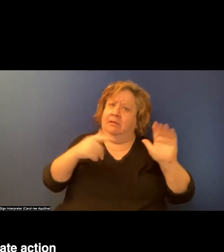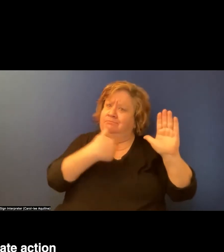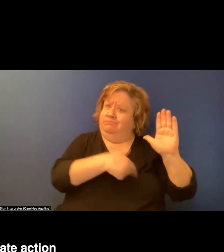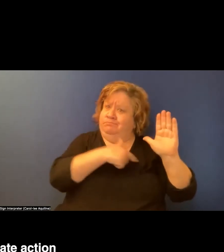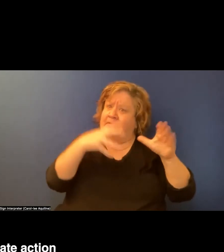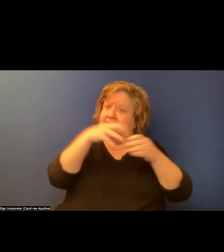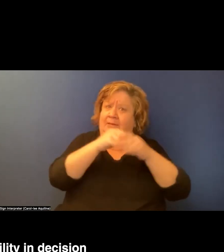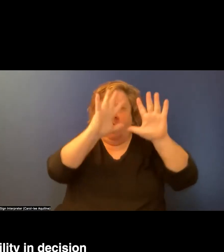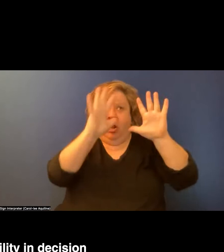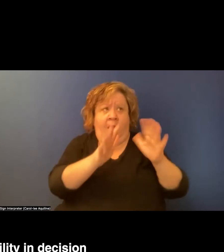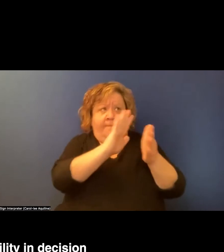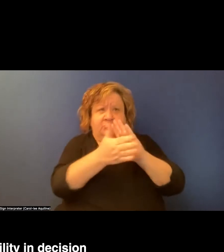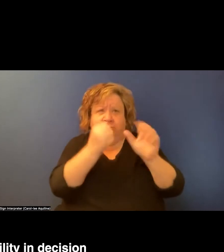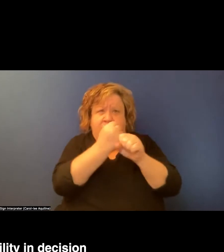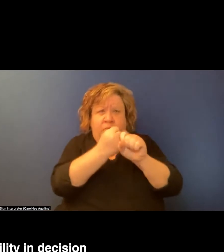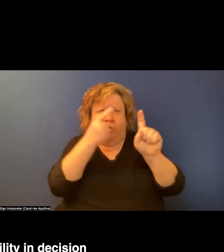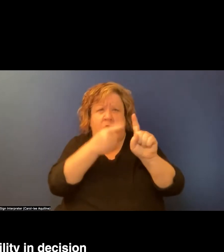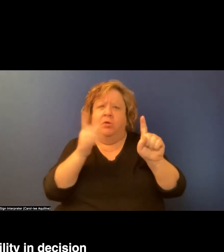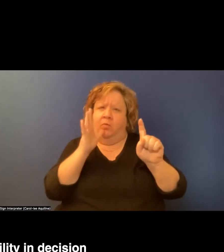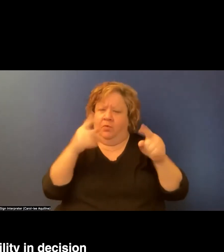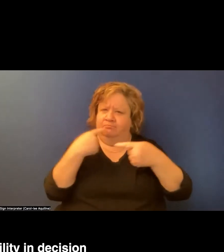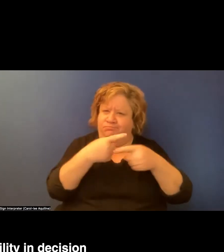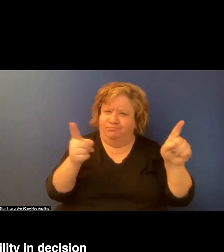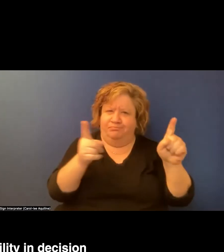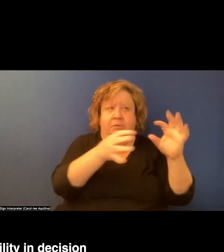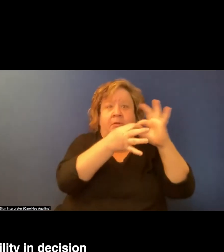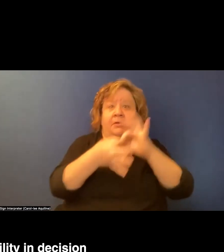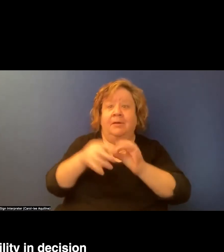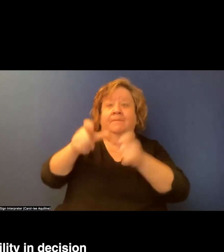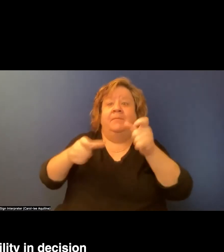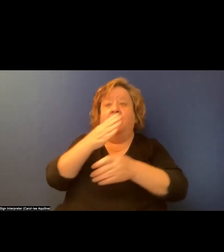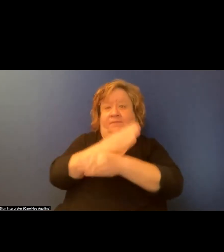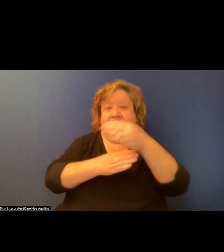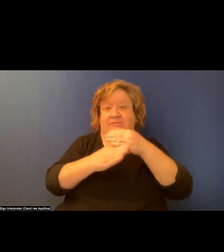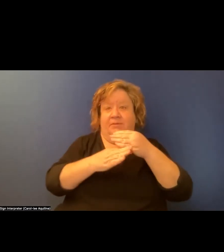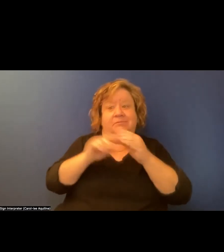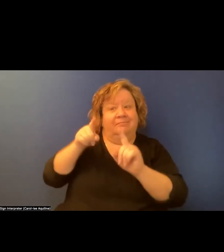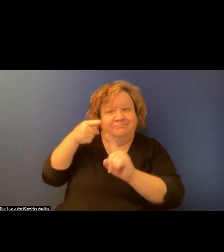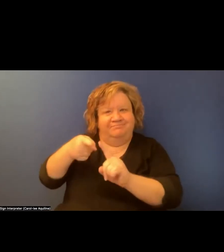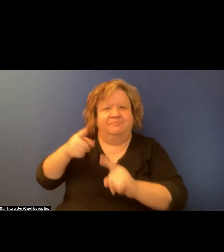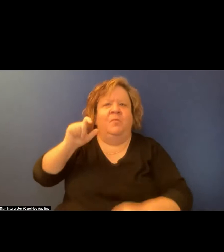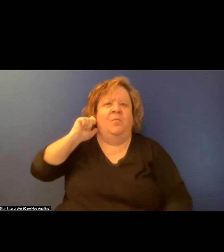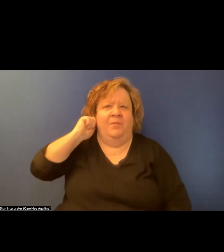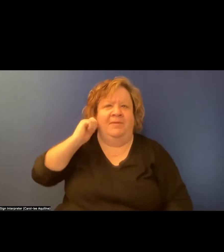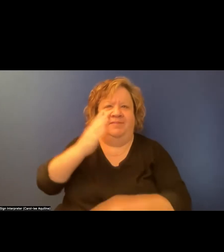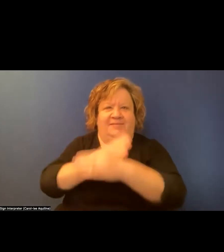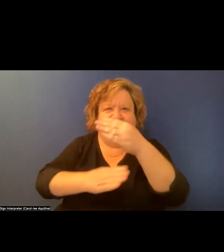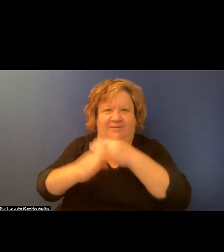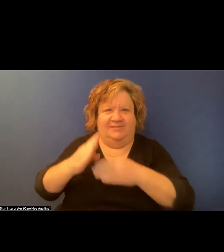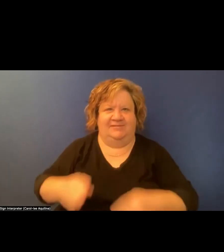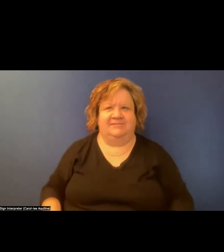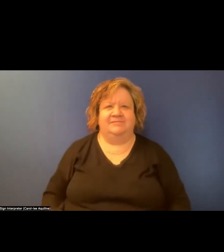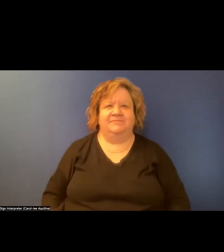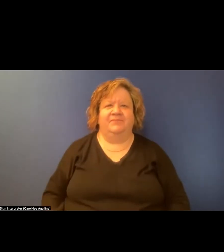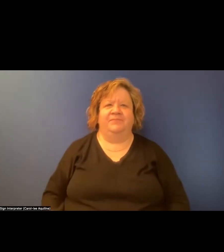persons with disability led by women with disability in decision-making space on inclusive climate action. Uwan,